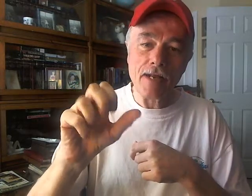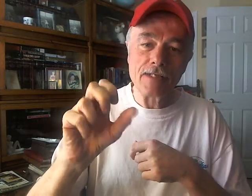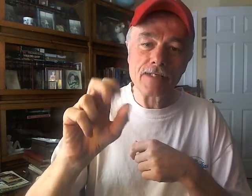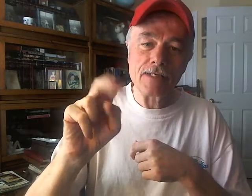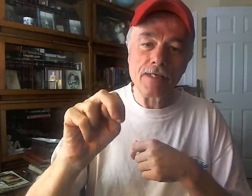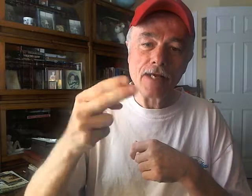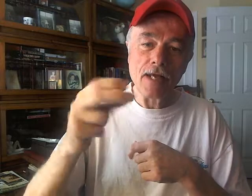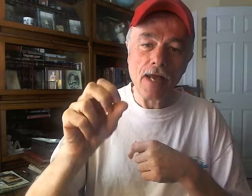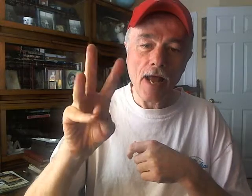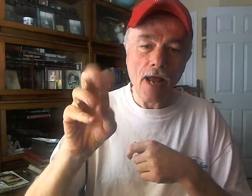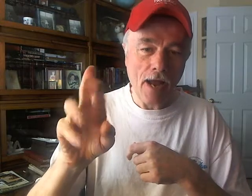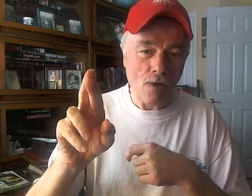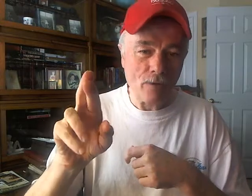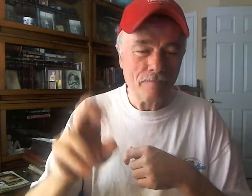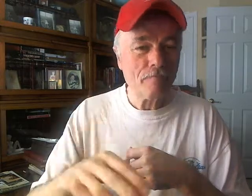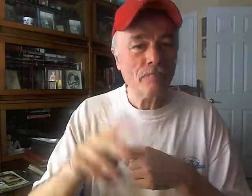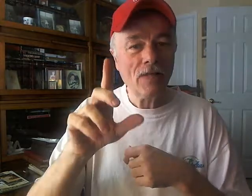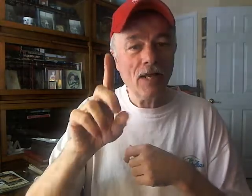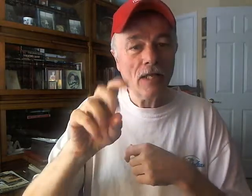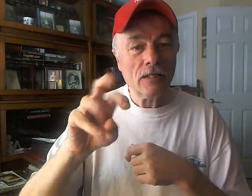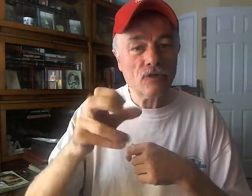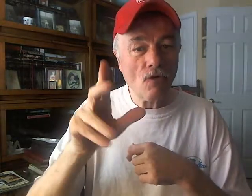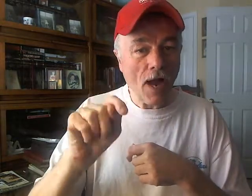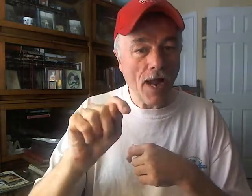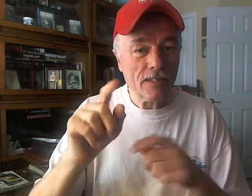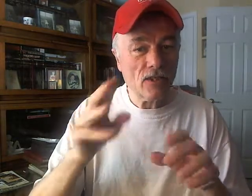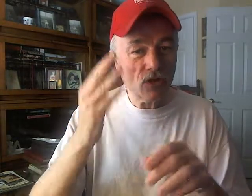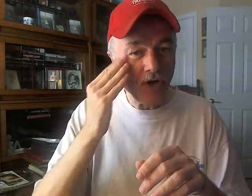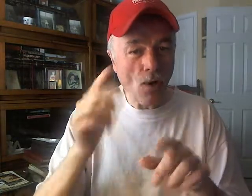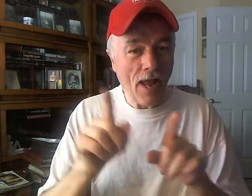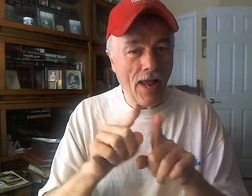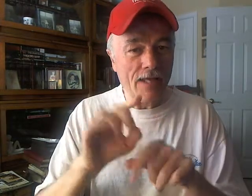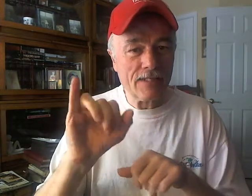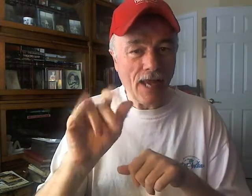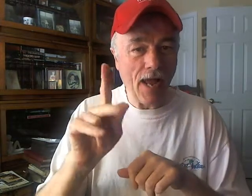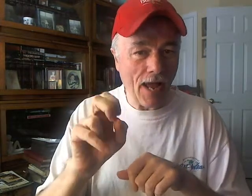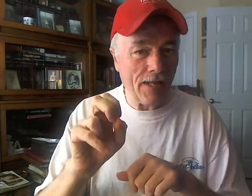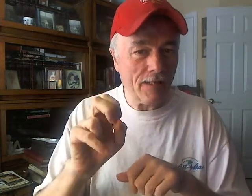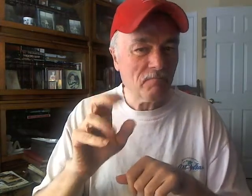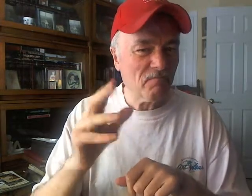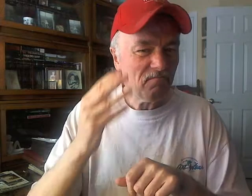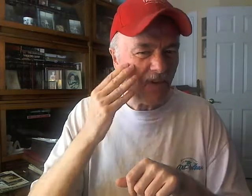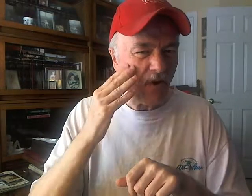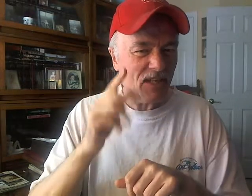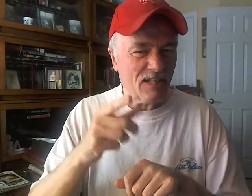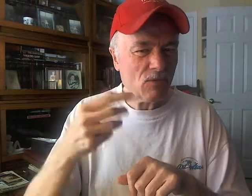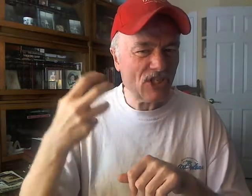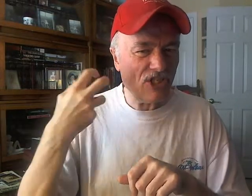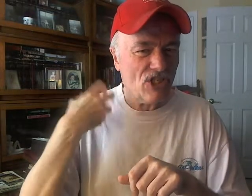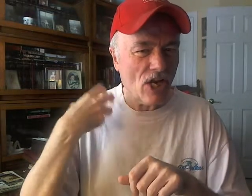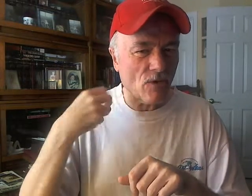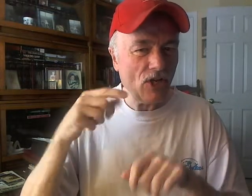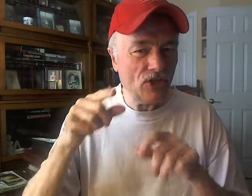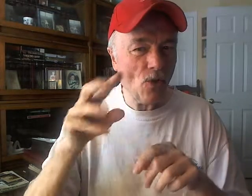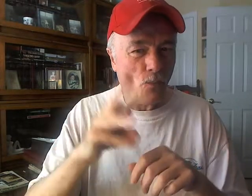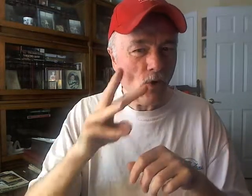E-I-S-C, how do I know as I know it's a geology,